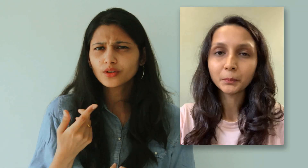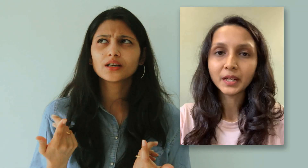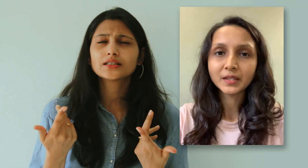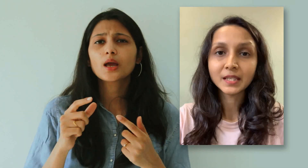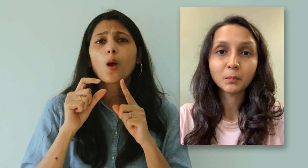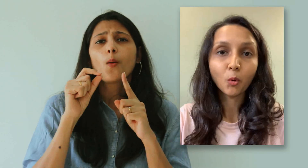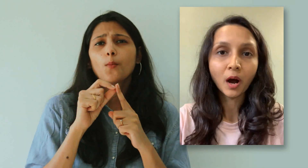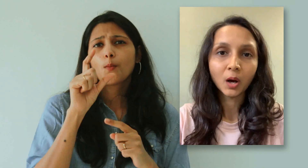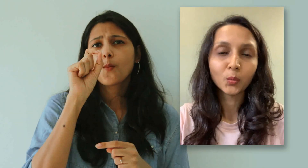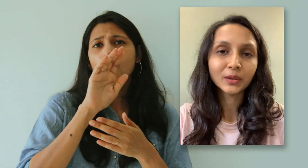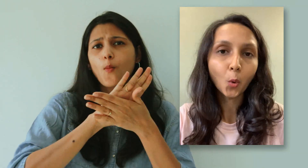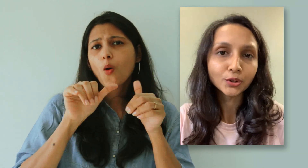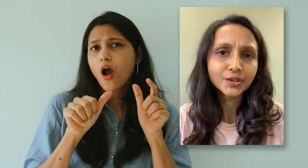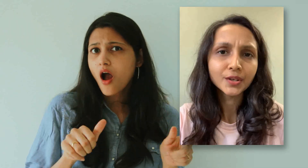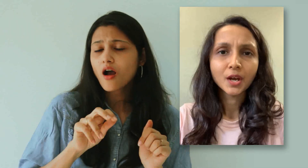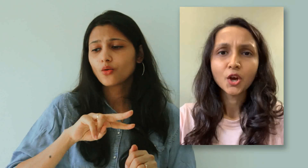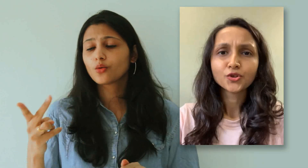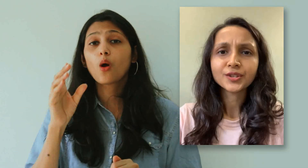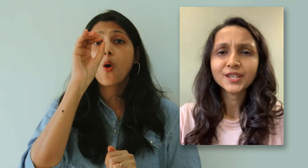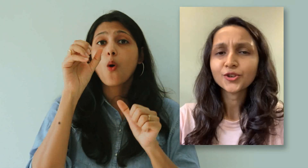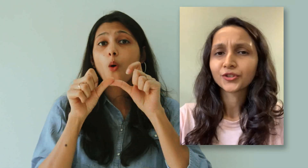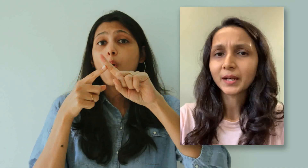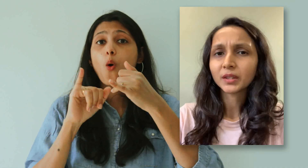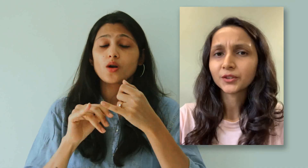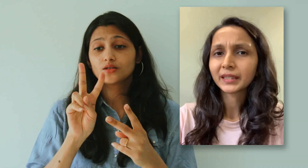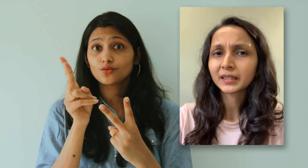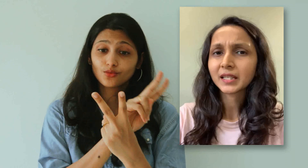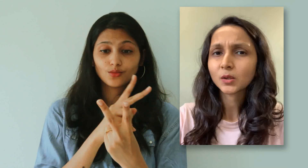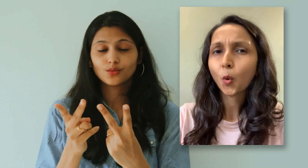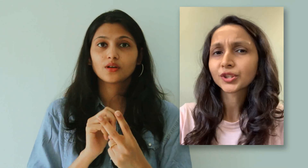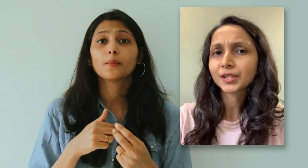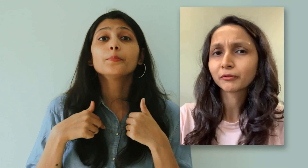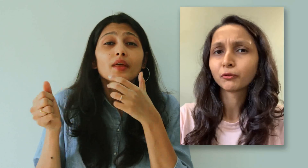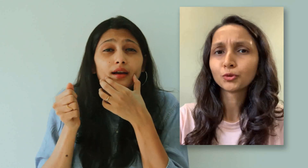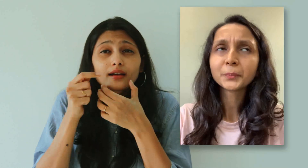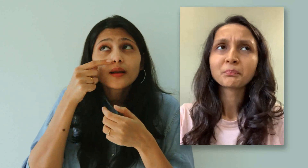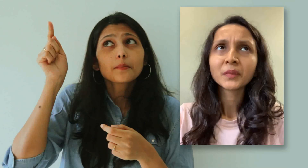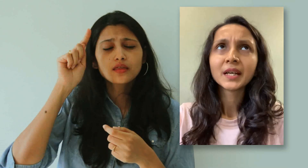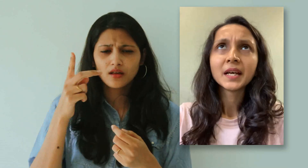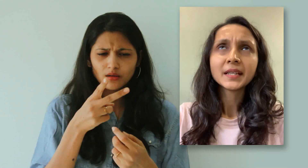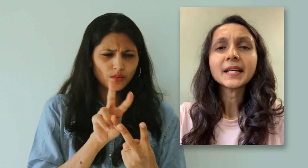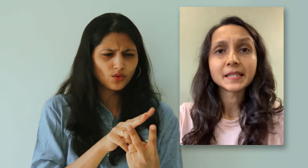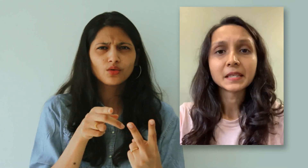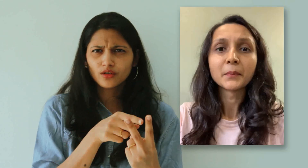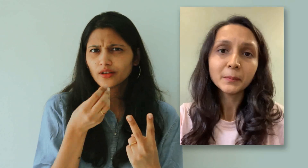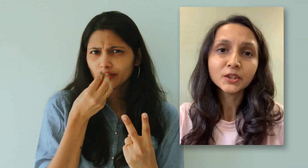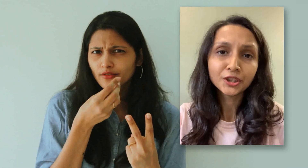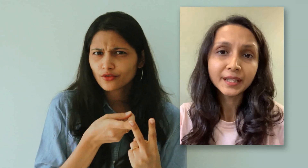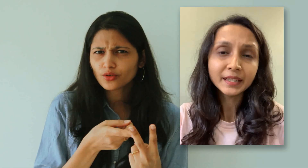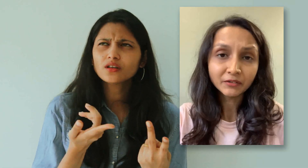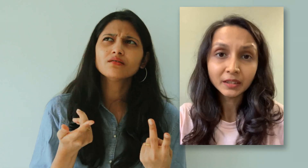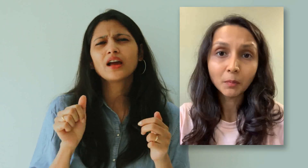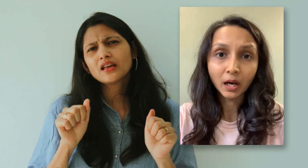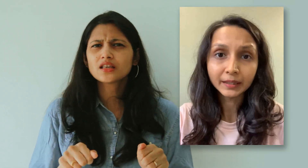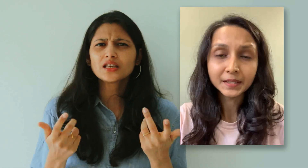to compare say poha with oats, so does your grandmother recognize oats as food? Yes, maybe